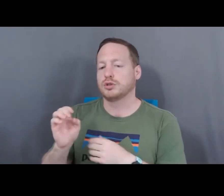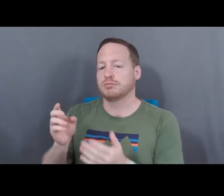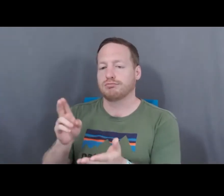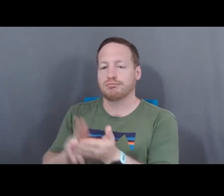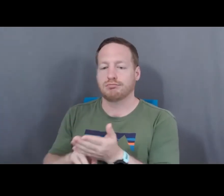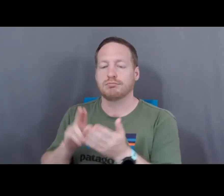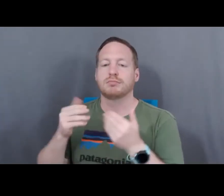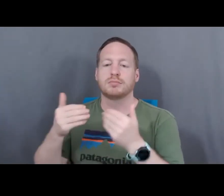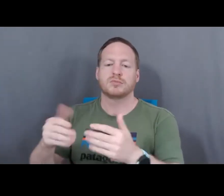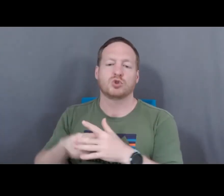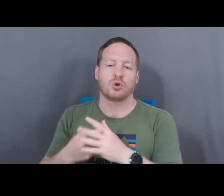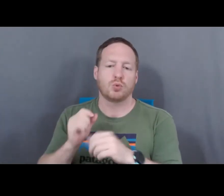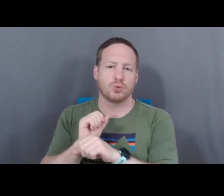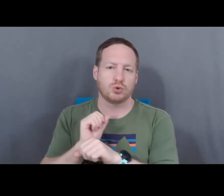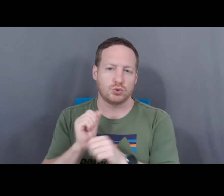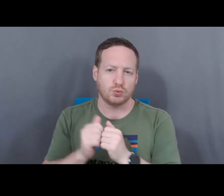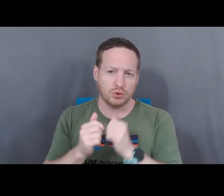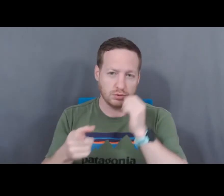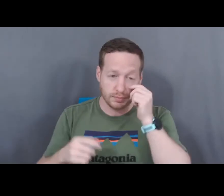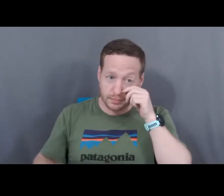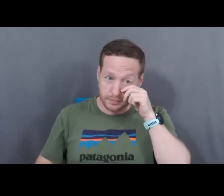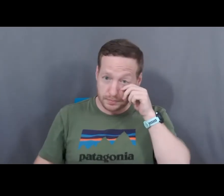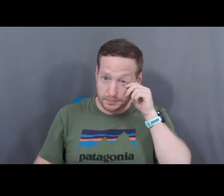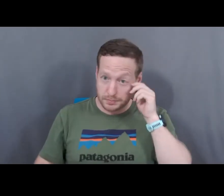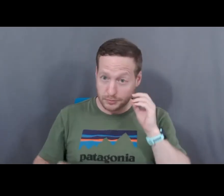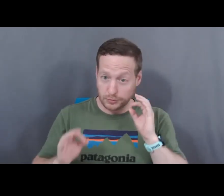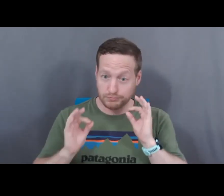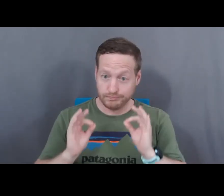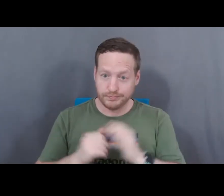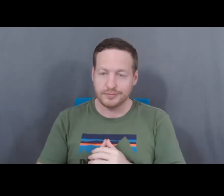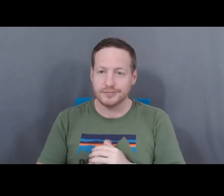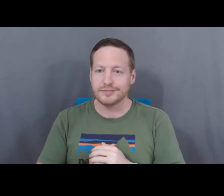that with Ernest's signature in order to work with him.